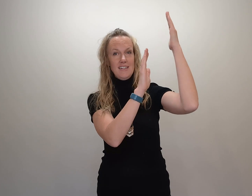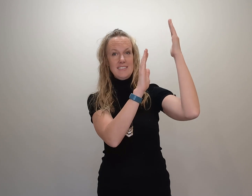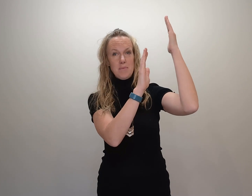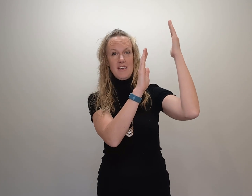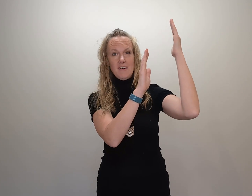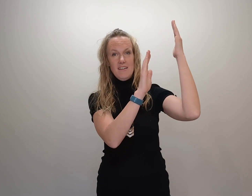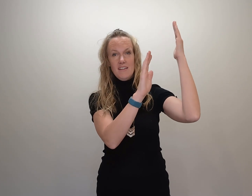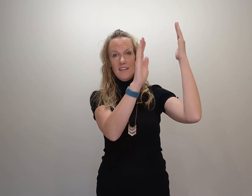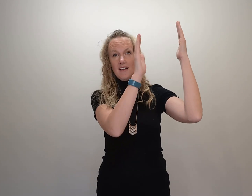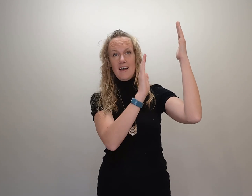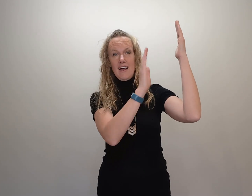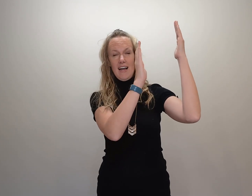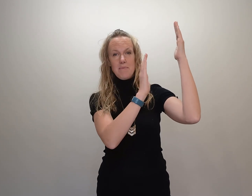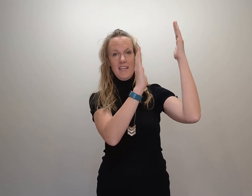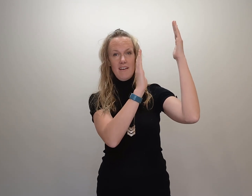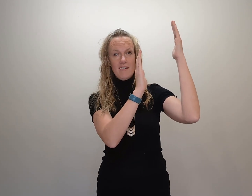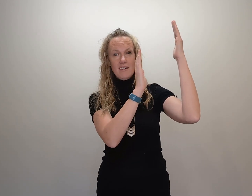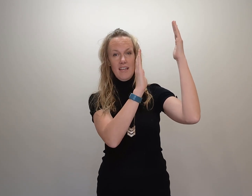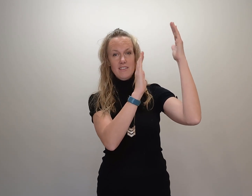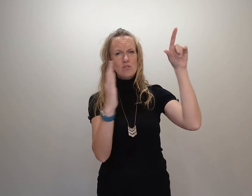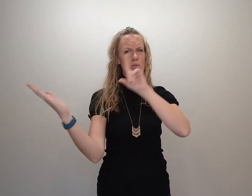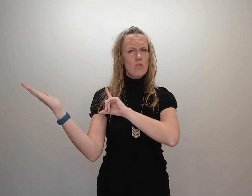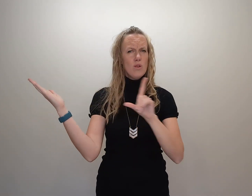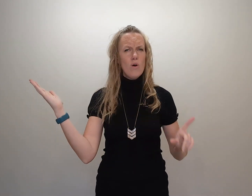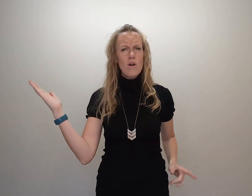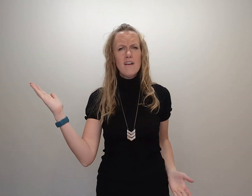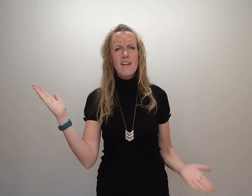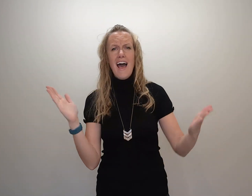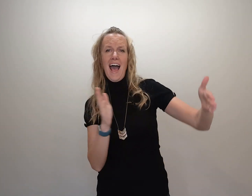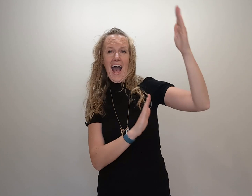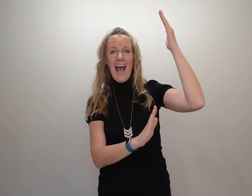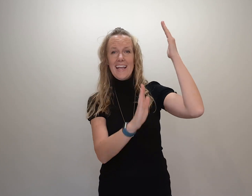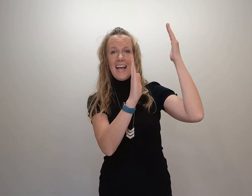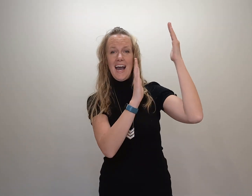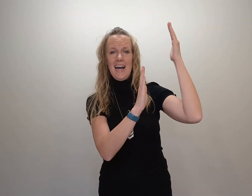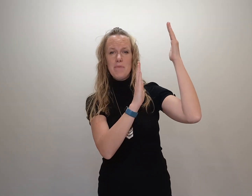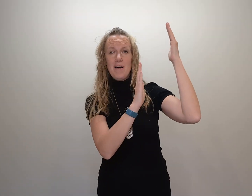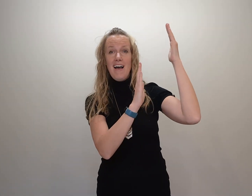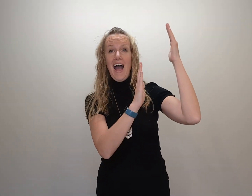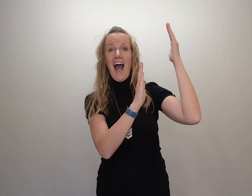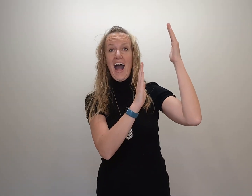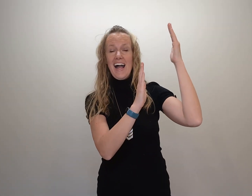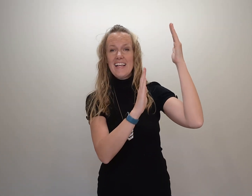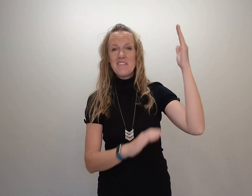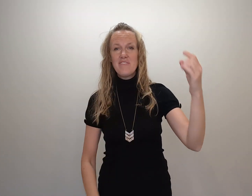God's up here and I'm here. Okay, so Lord, I come, I